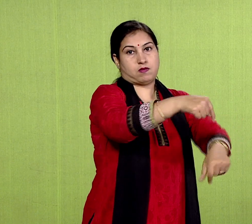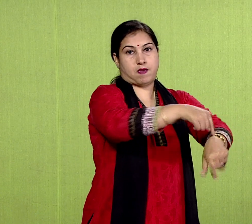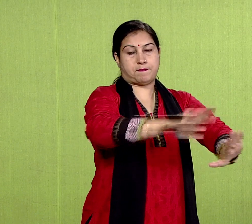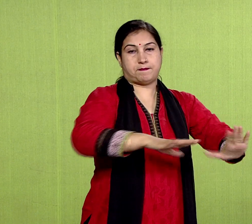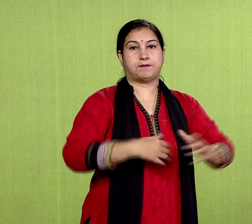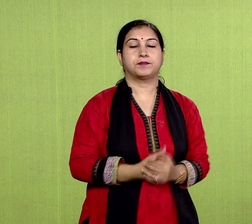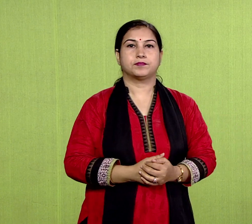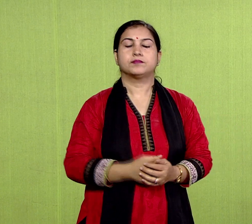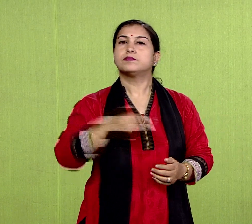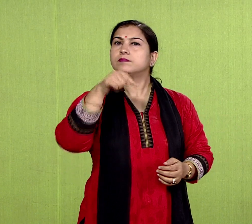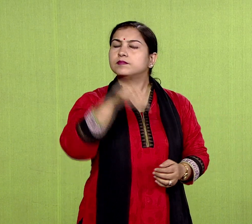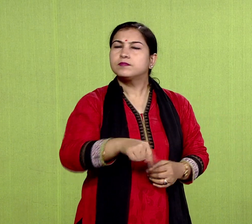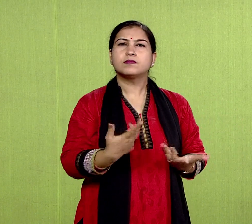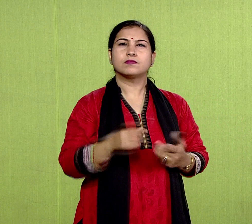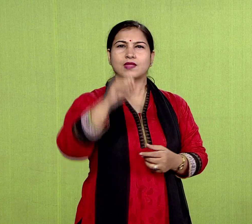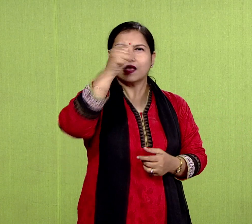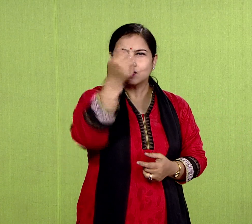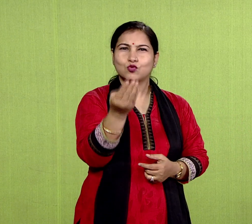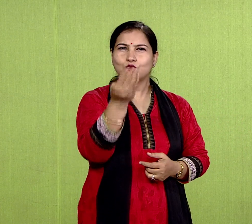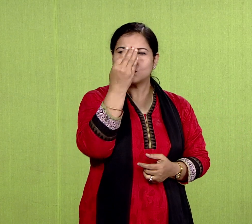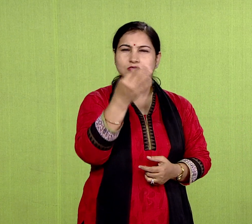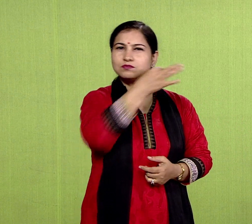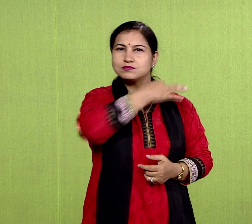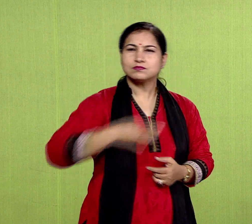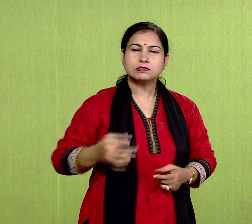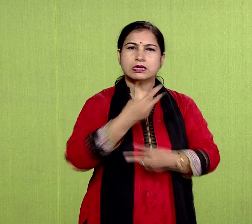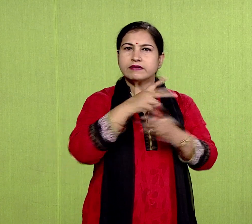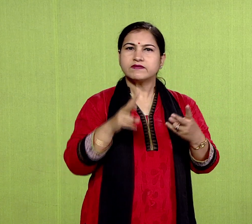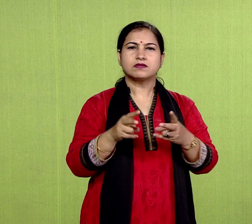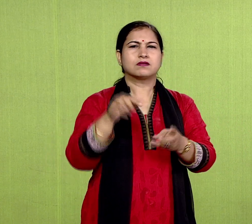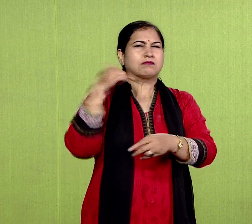There was no caste system during the early Vedic period.